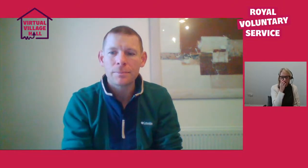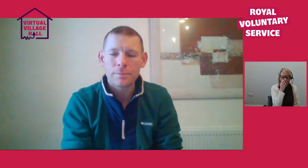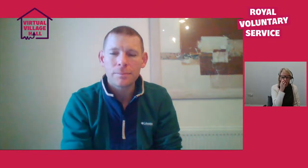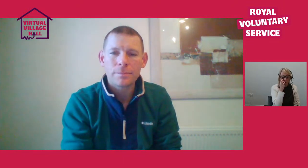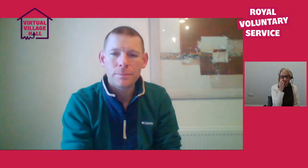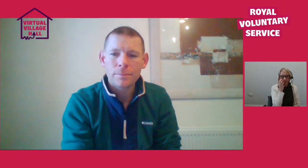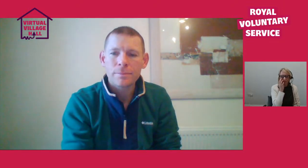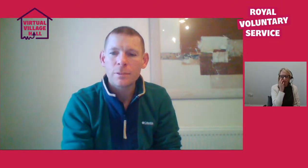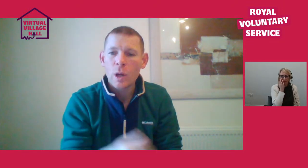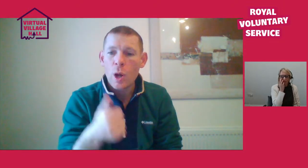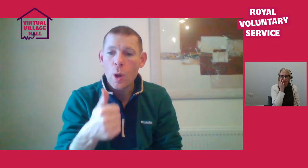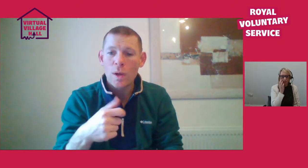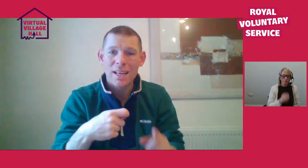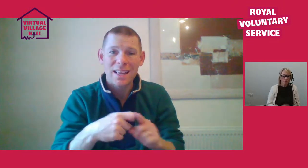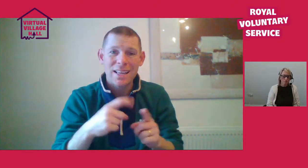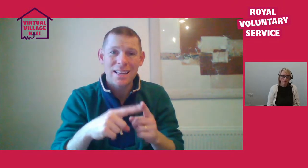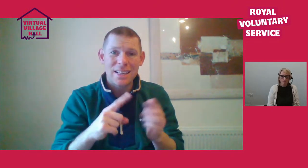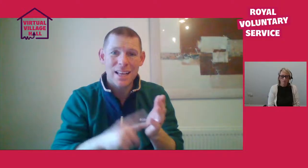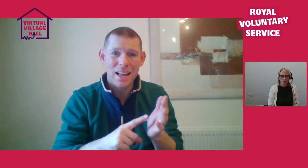puzzles.